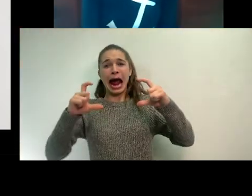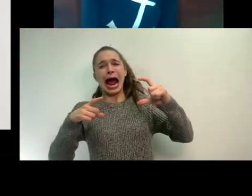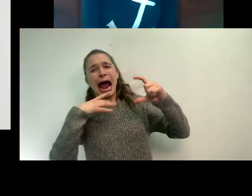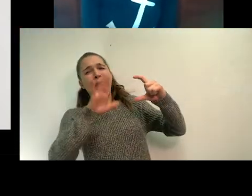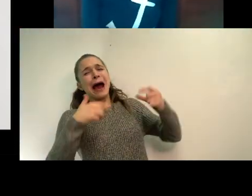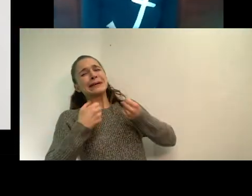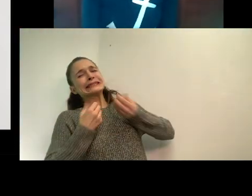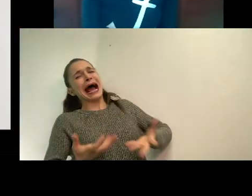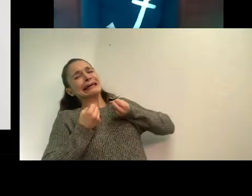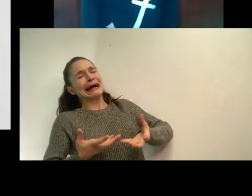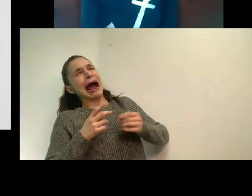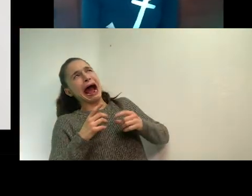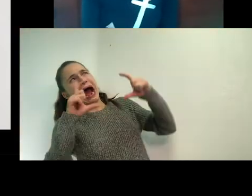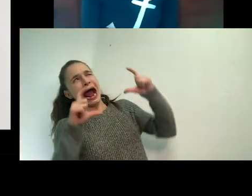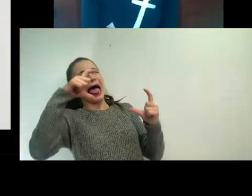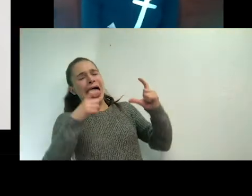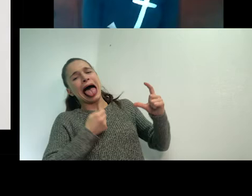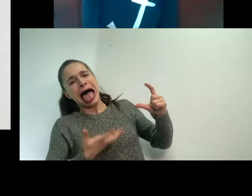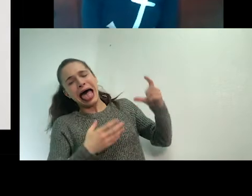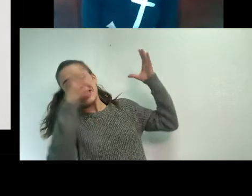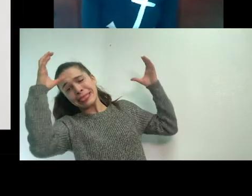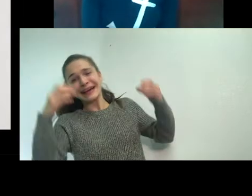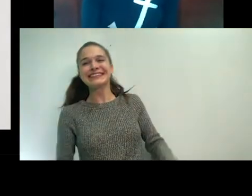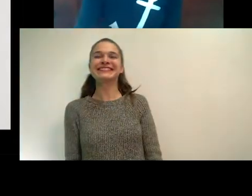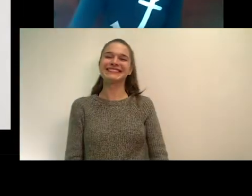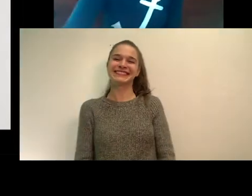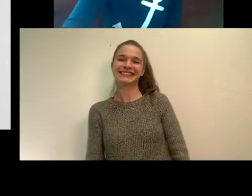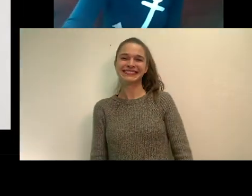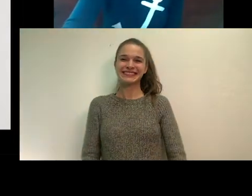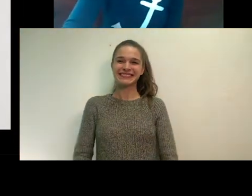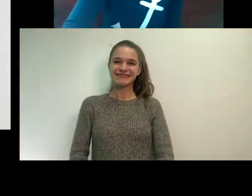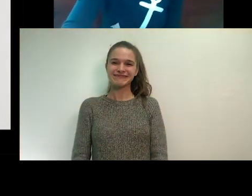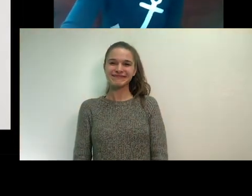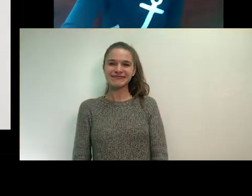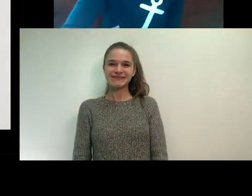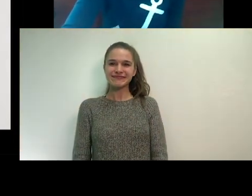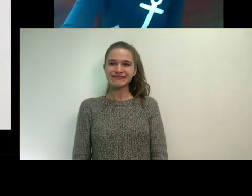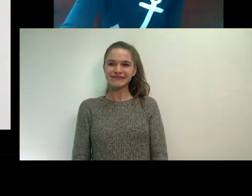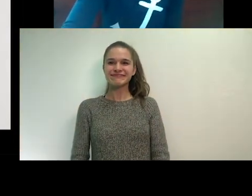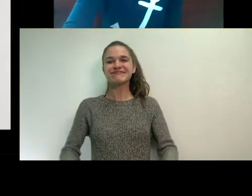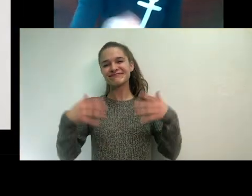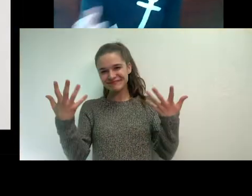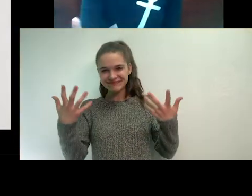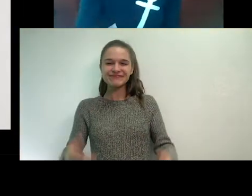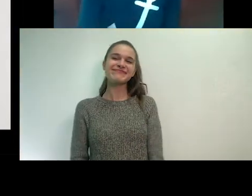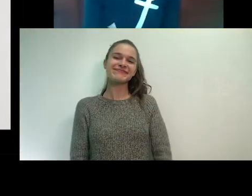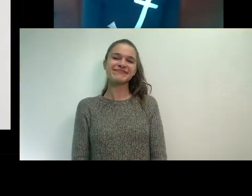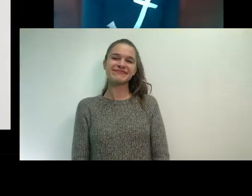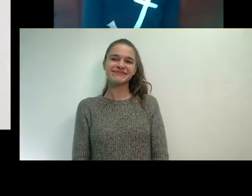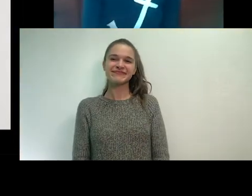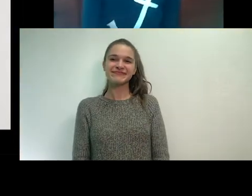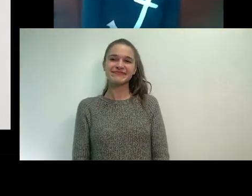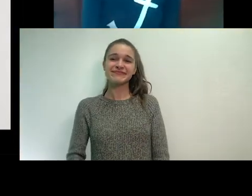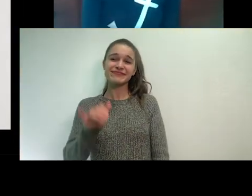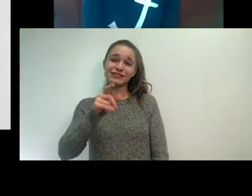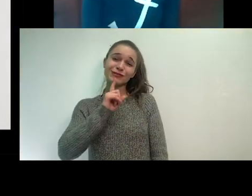gonna be a rectangle. Oh, womp womp. And that's always true, I find, with